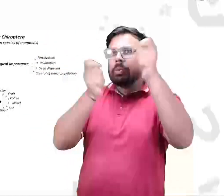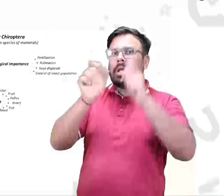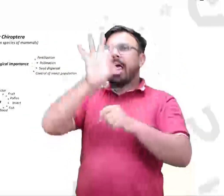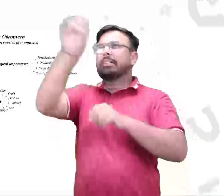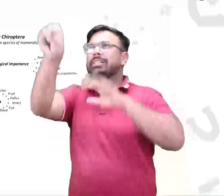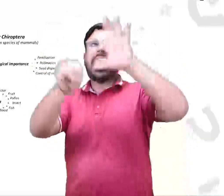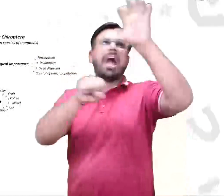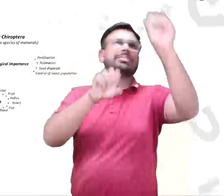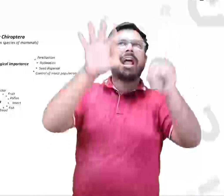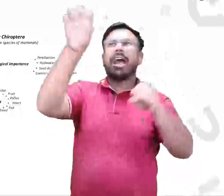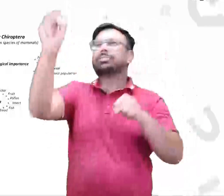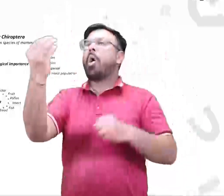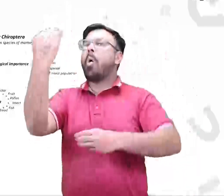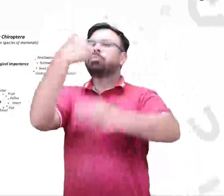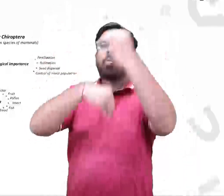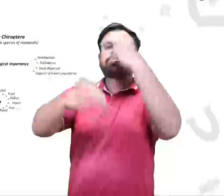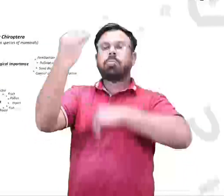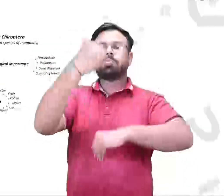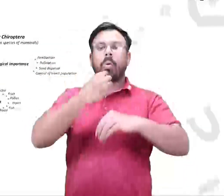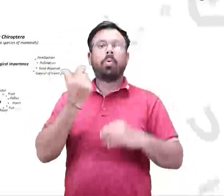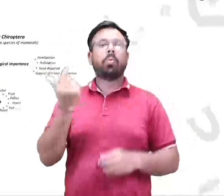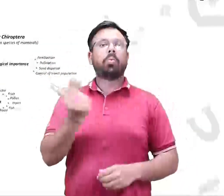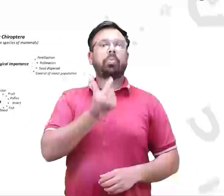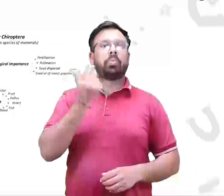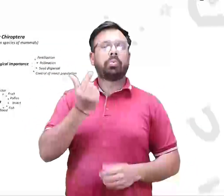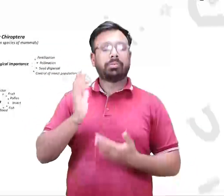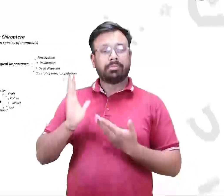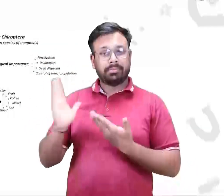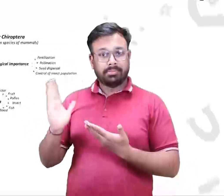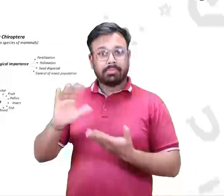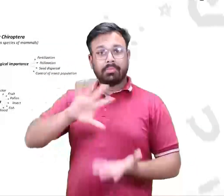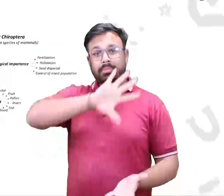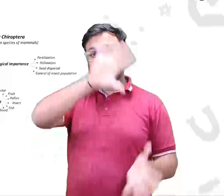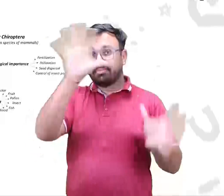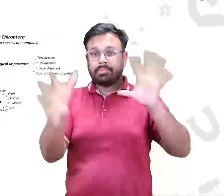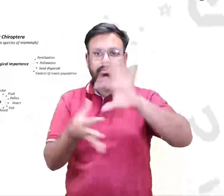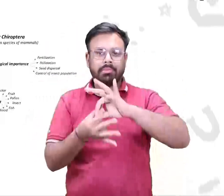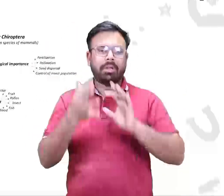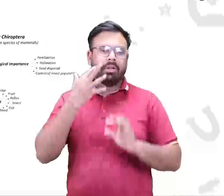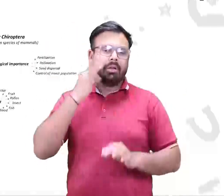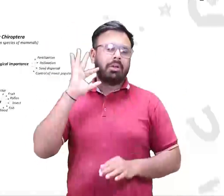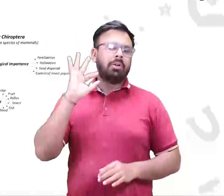They control insect population by eating insects.